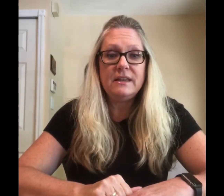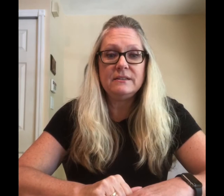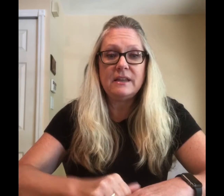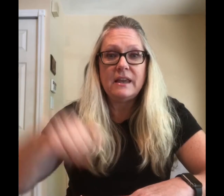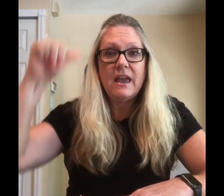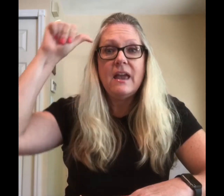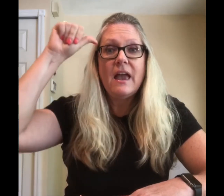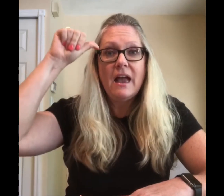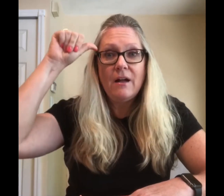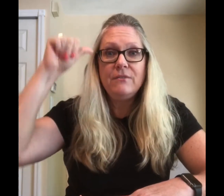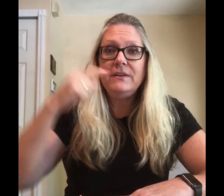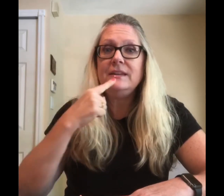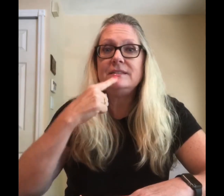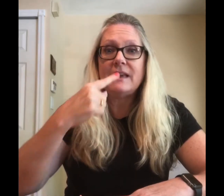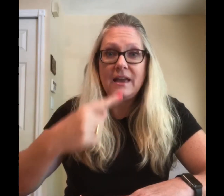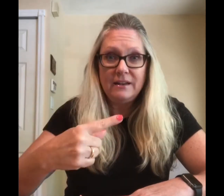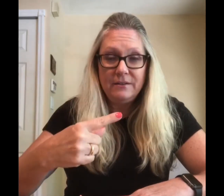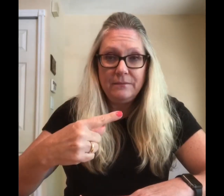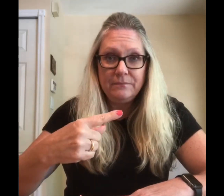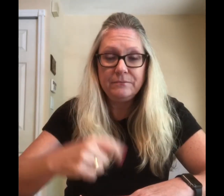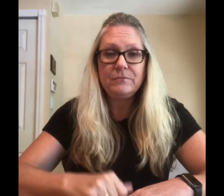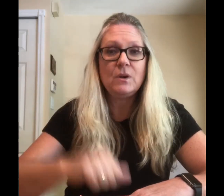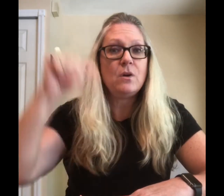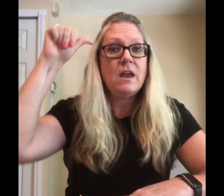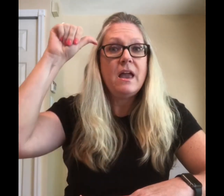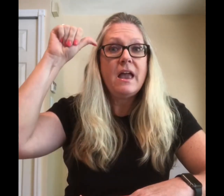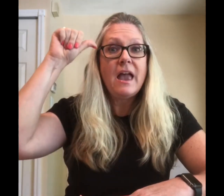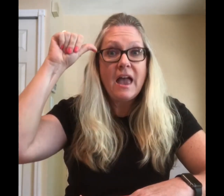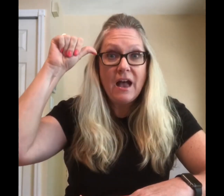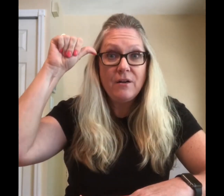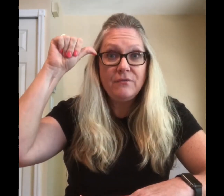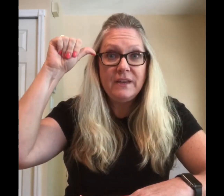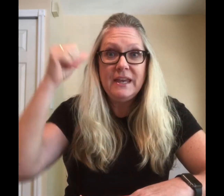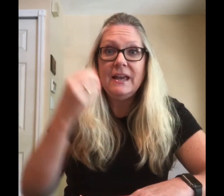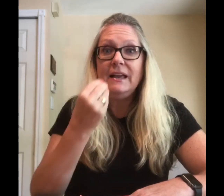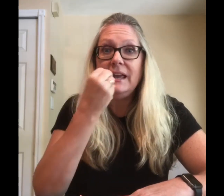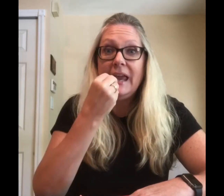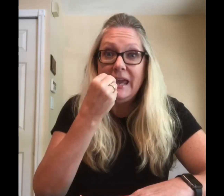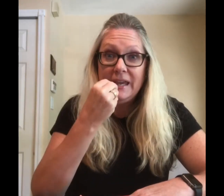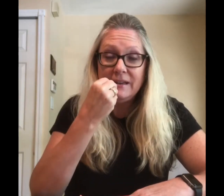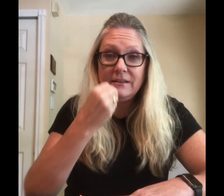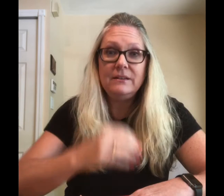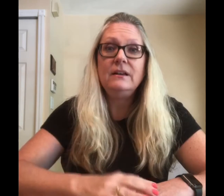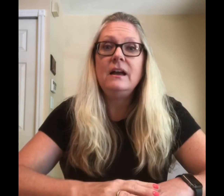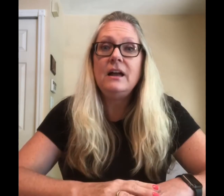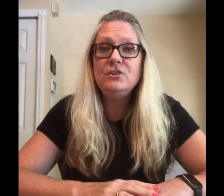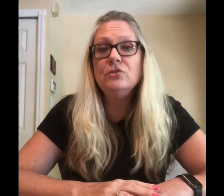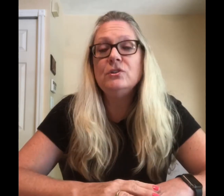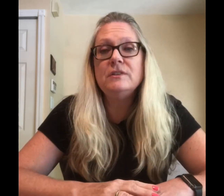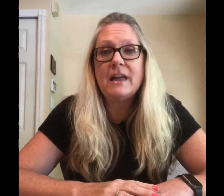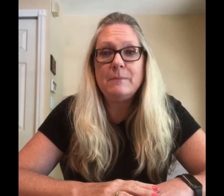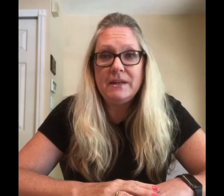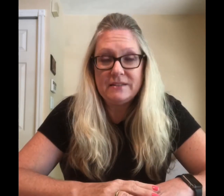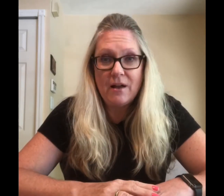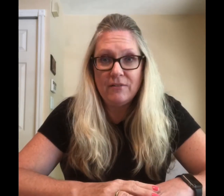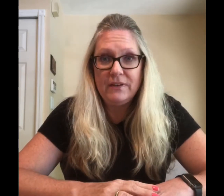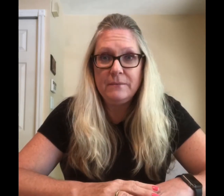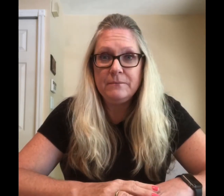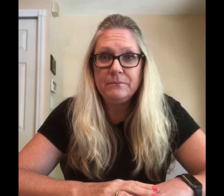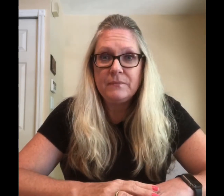like, Alfie said, or Alfie ate, and you'll know that that means Alfie.